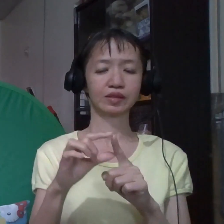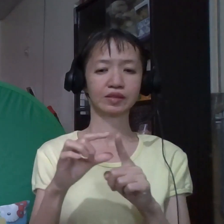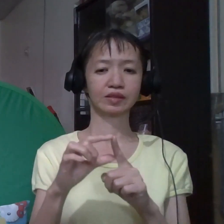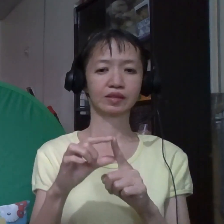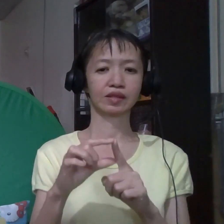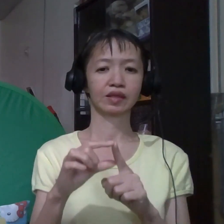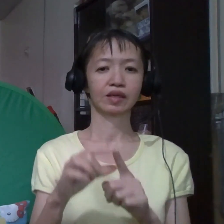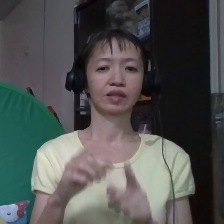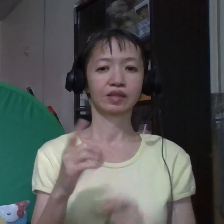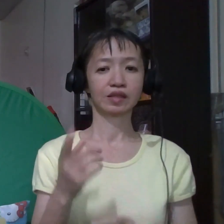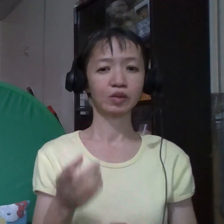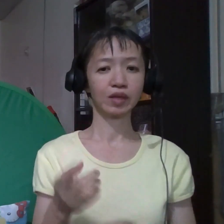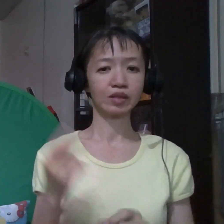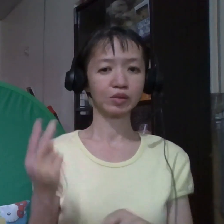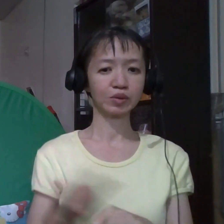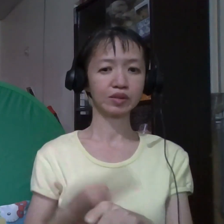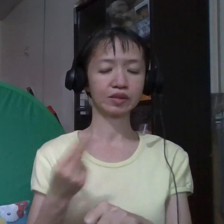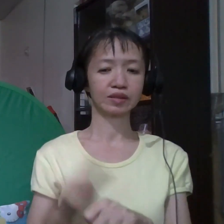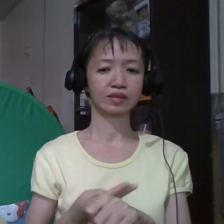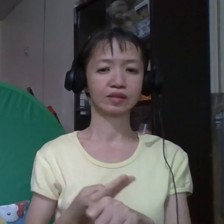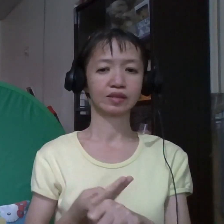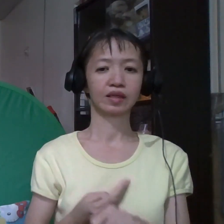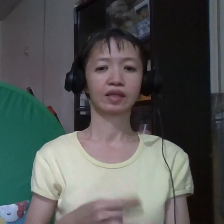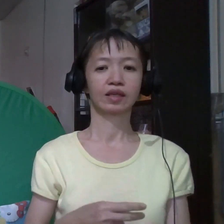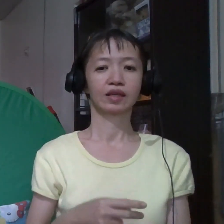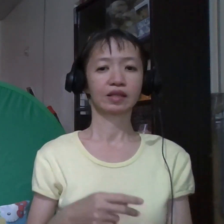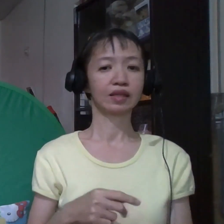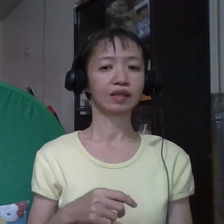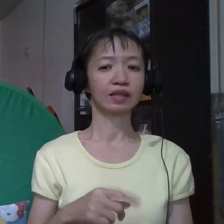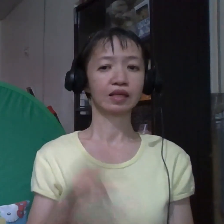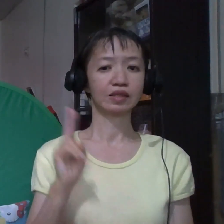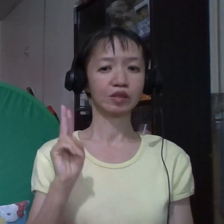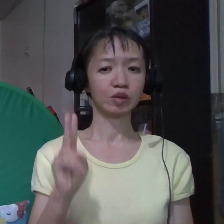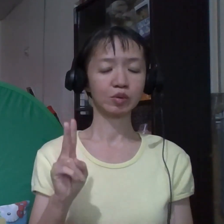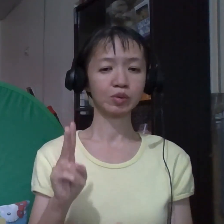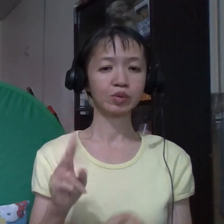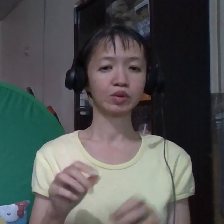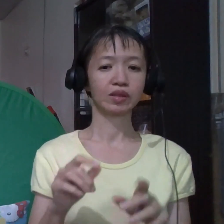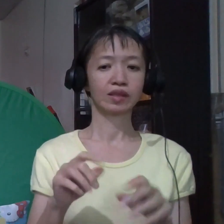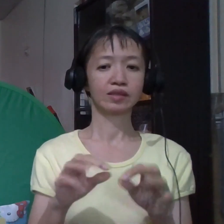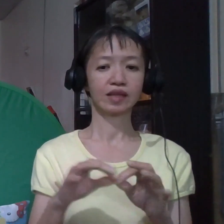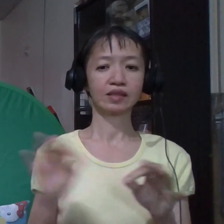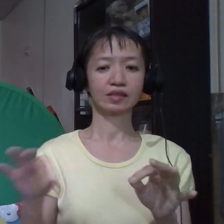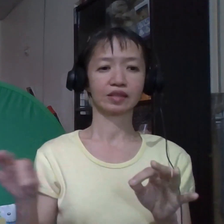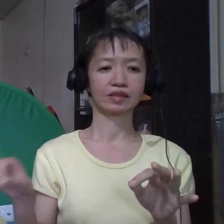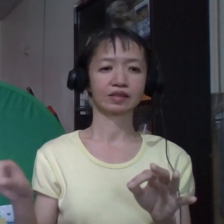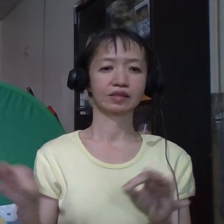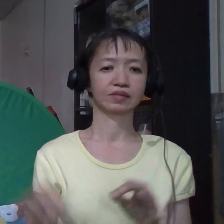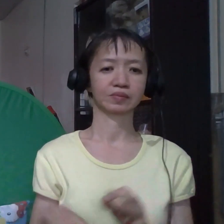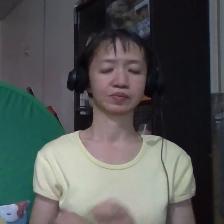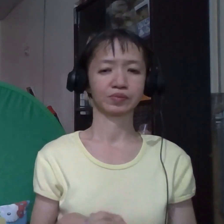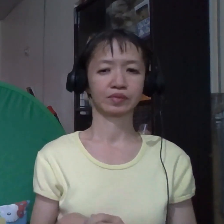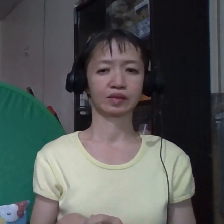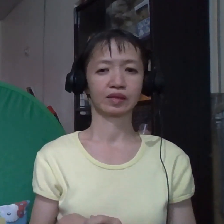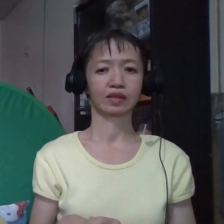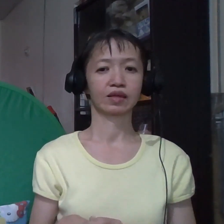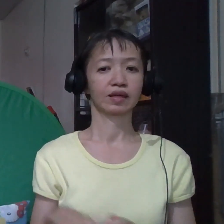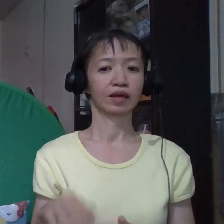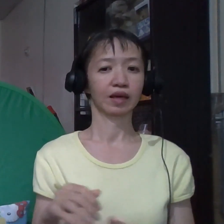7 words that you can use in at least 2 sentences.